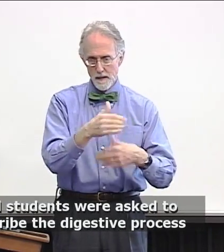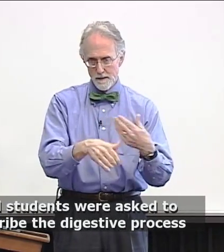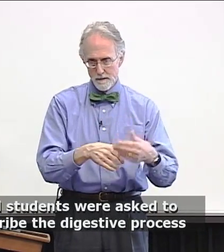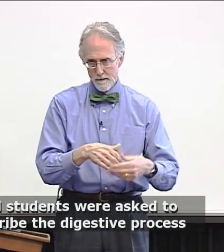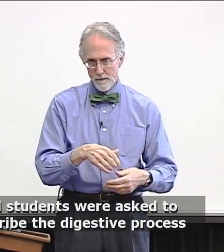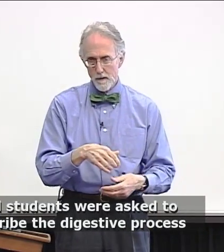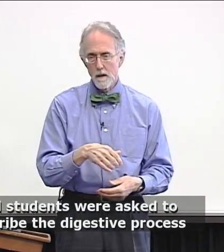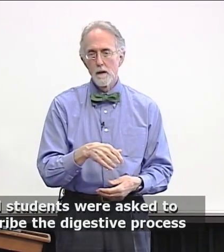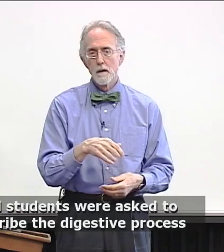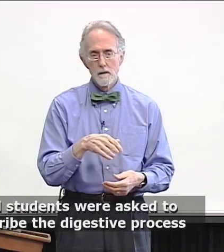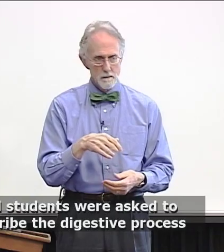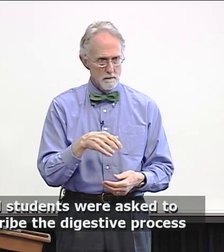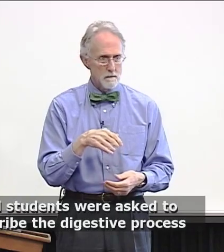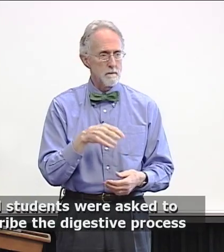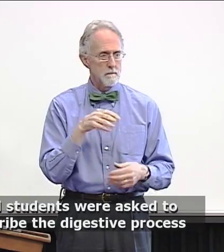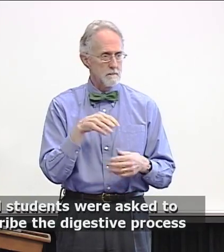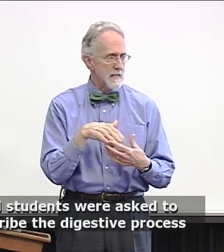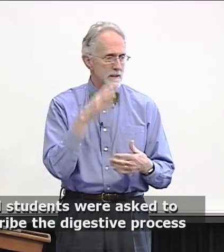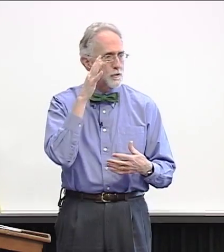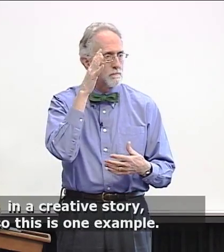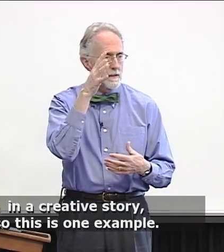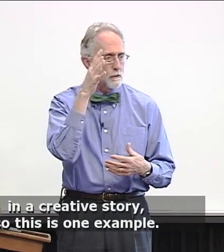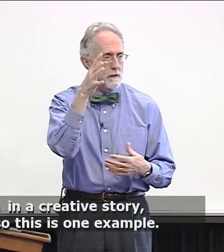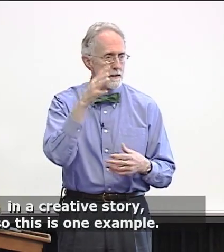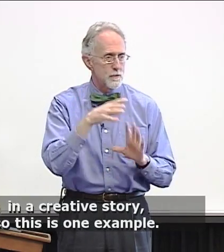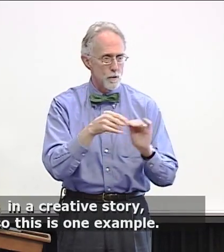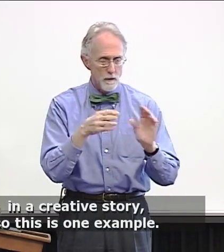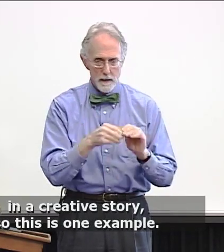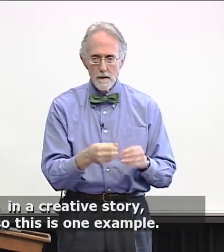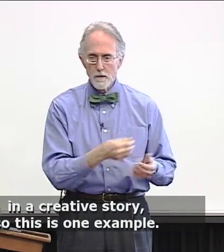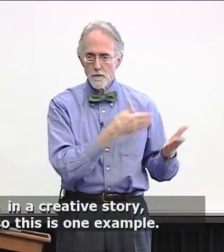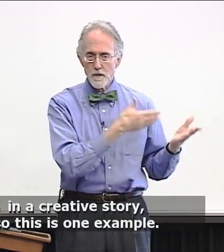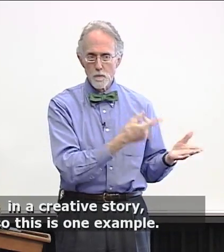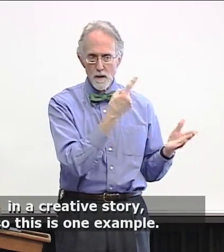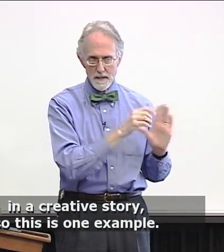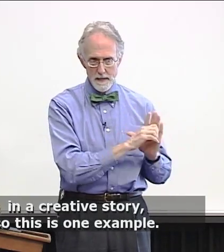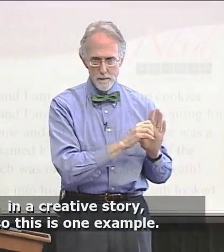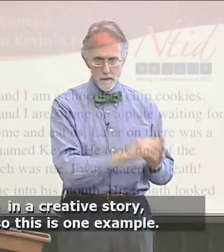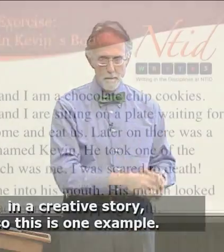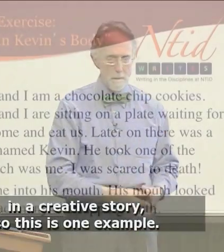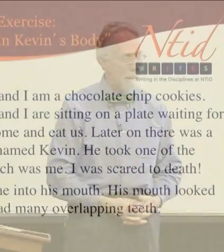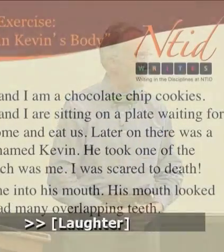process in a creative story. So this is one example.